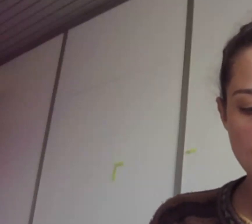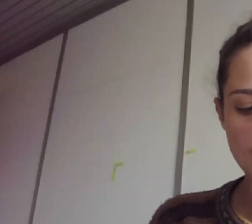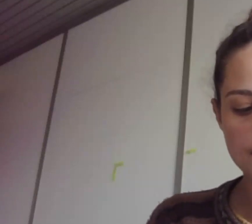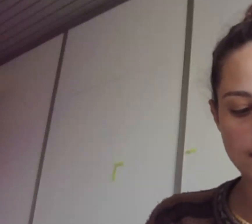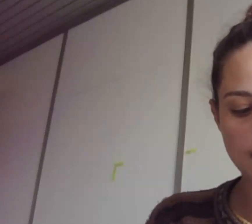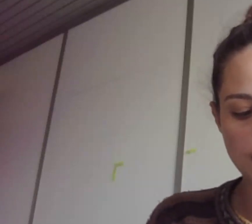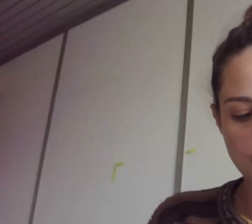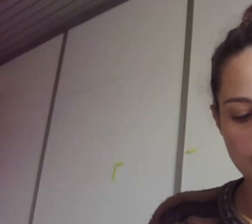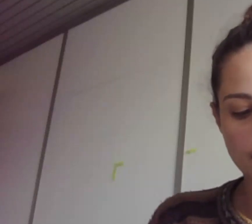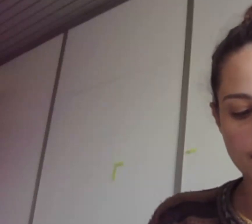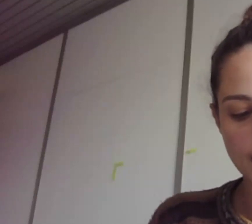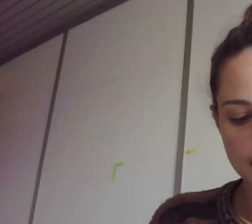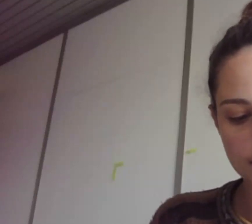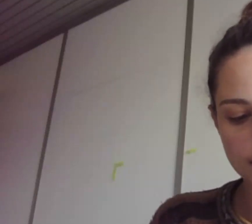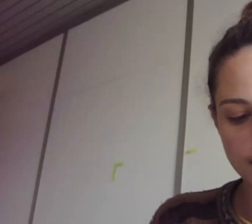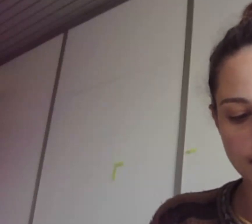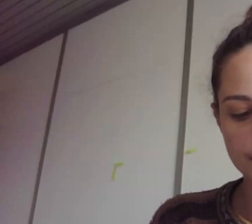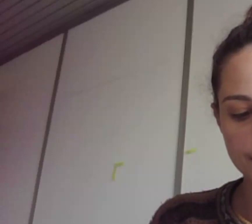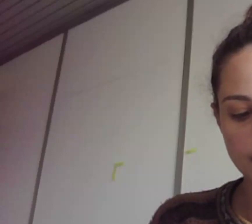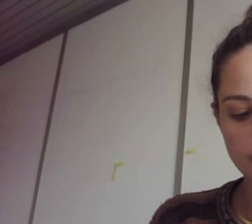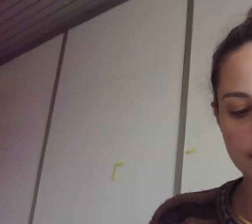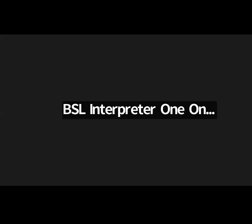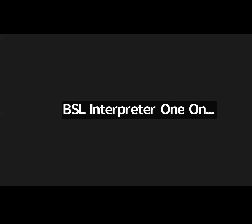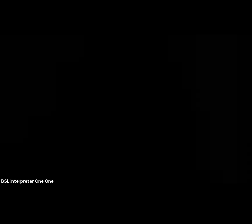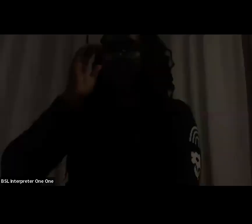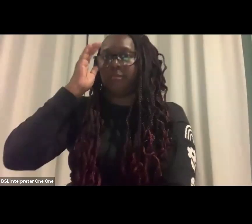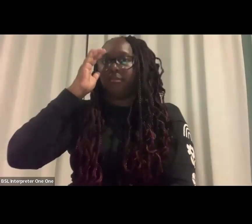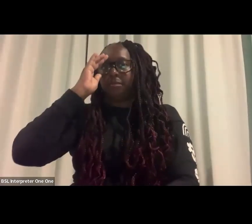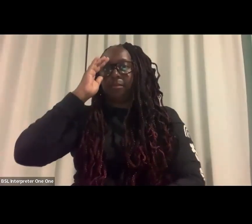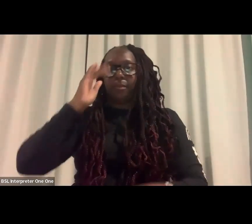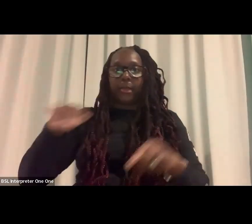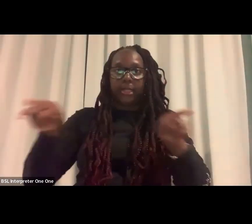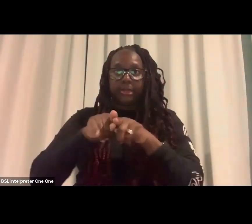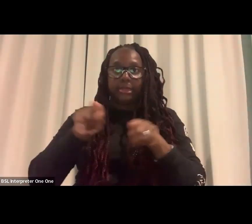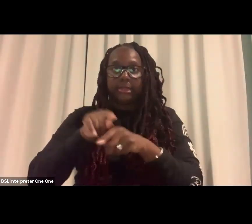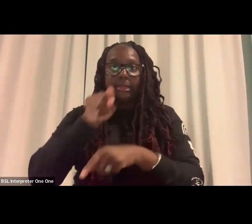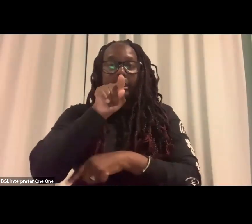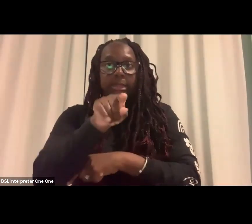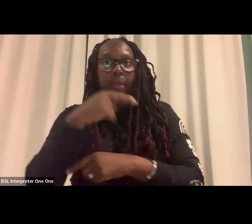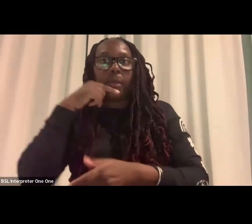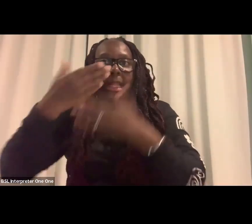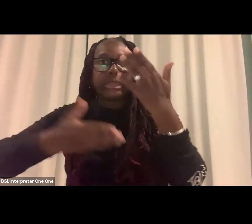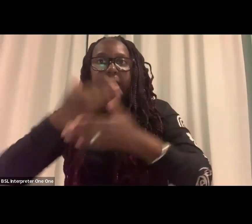emotions. And third, connecting local and global scale.